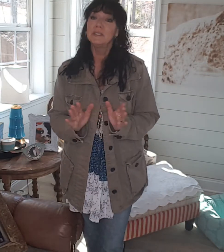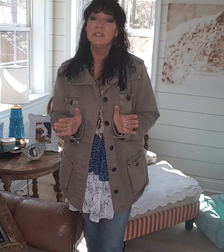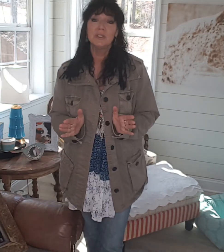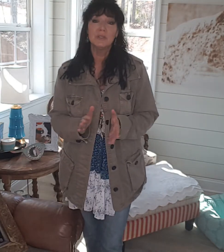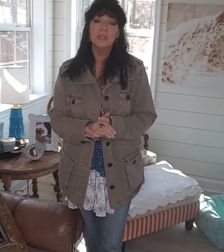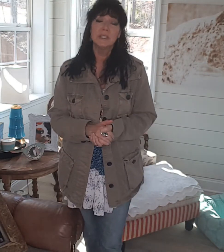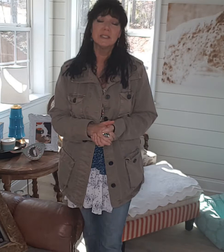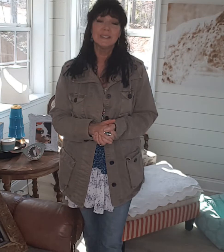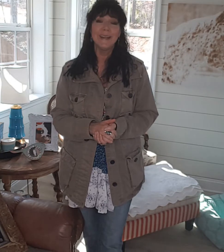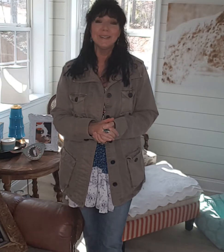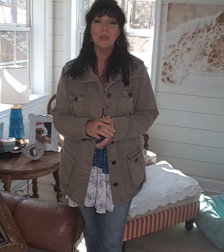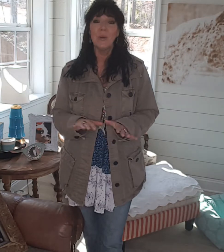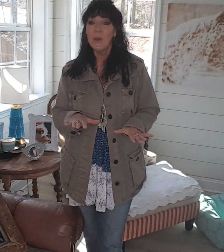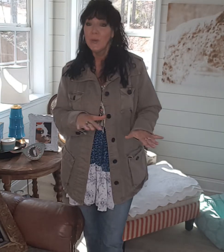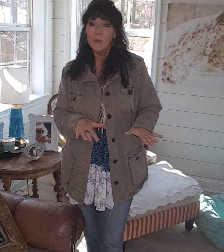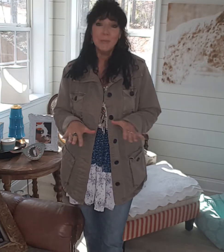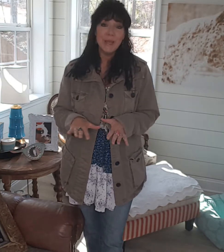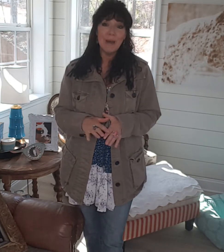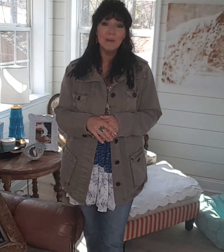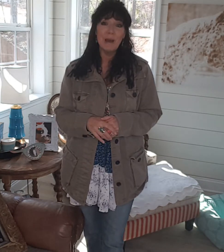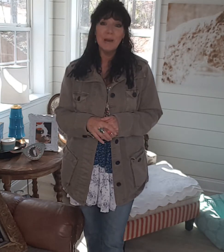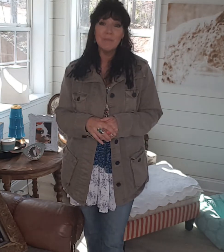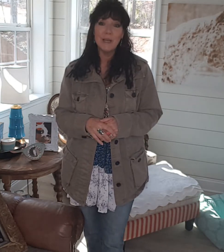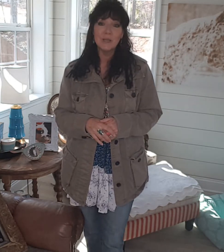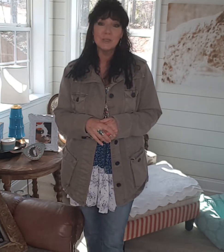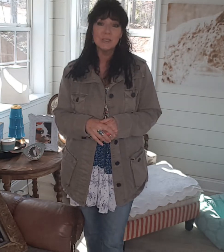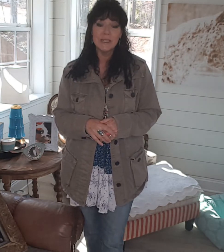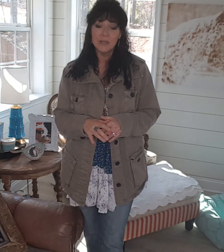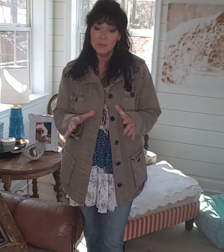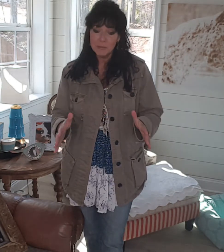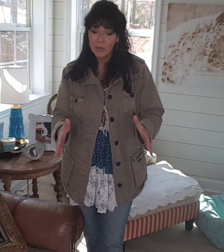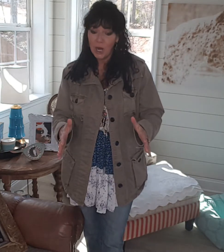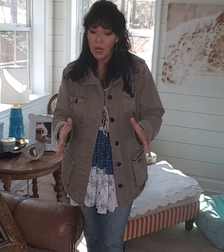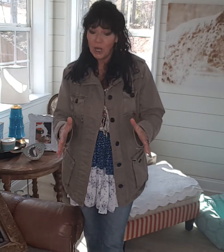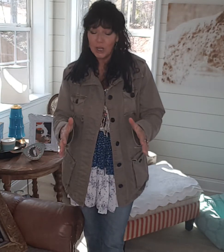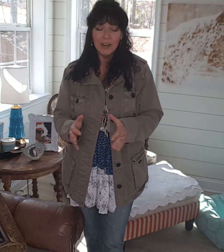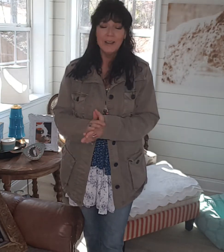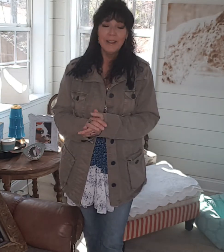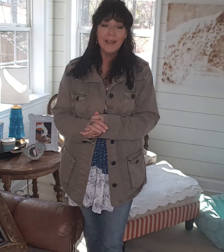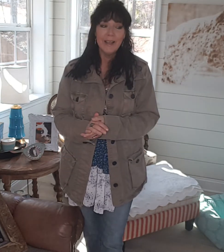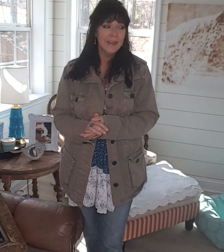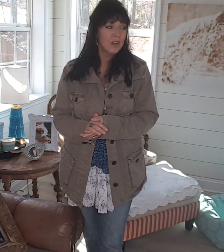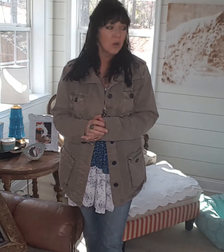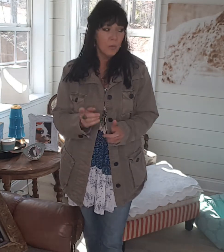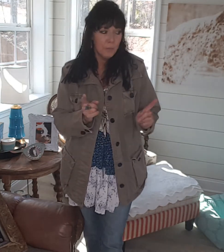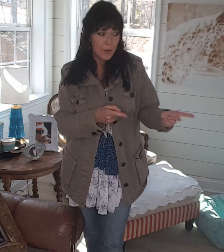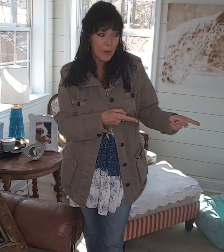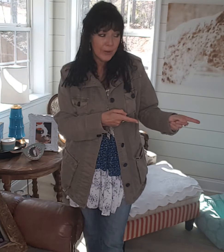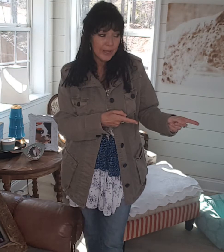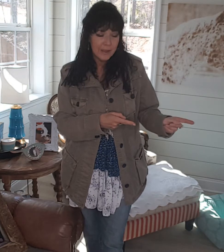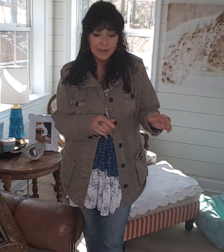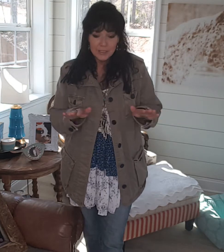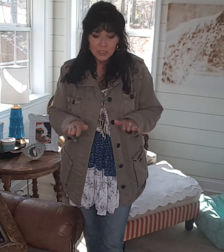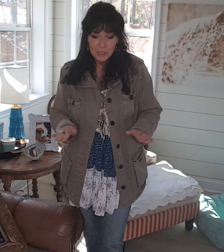sees children, he gets excited. So we'll be out and about at Michael's, and he'll be in my cart, and I'll go, Bowie,